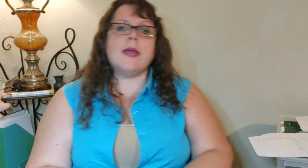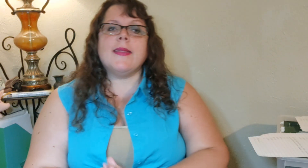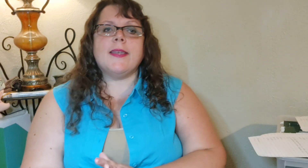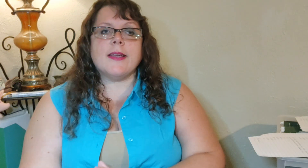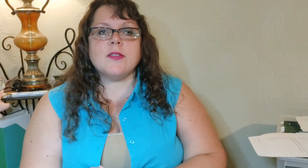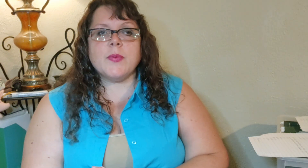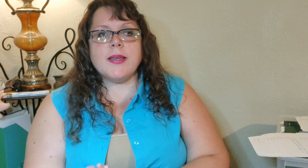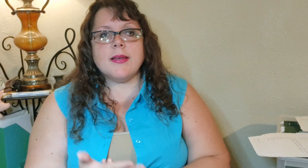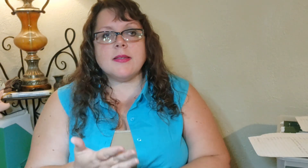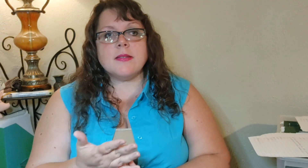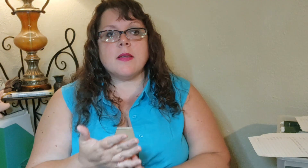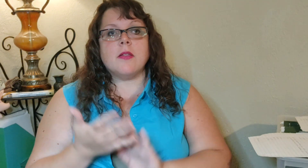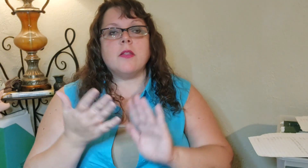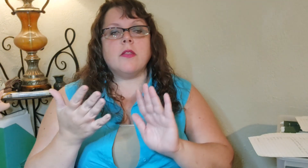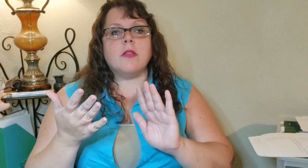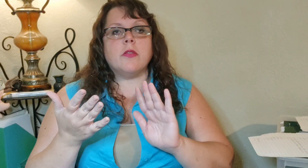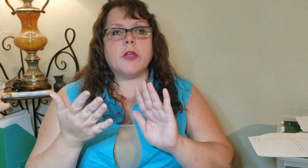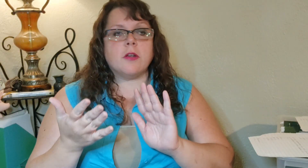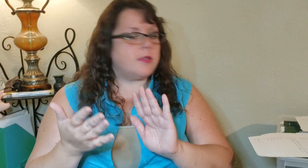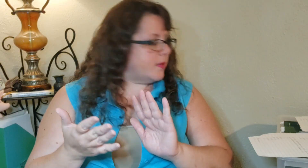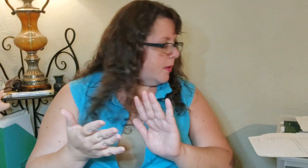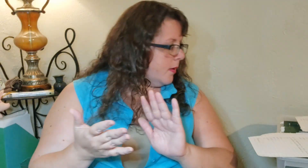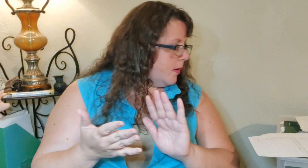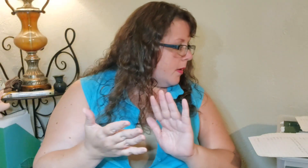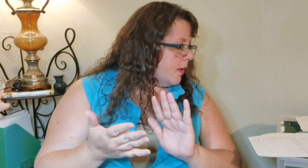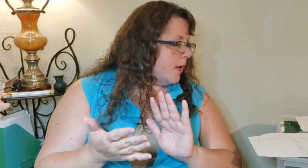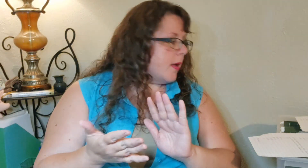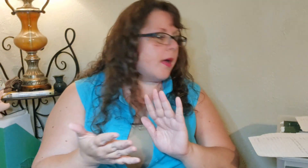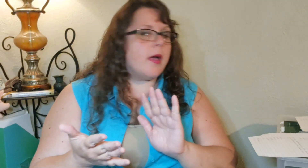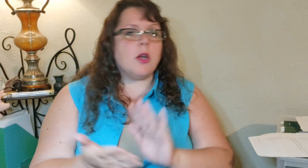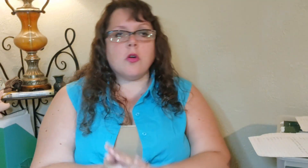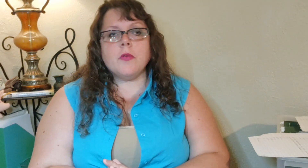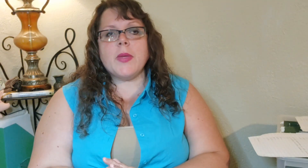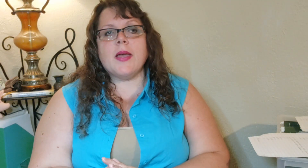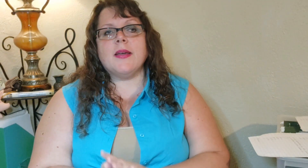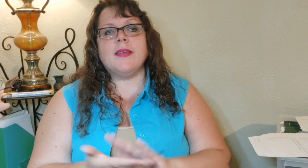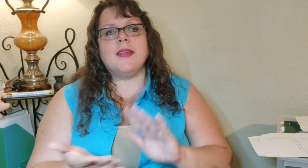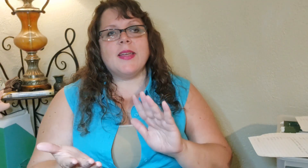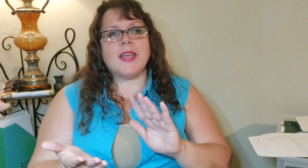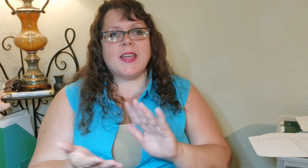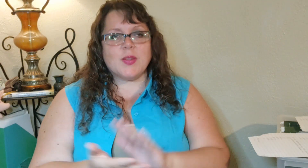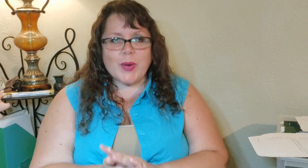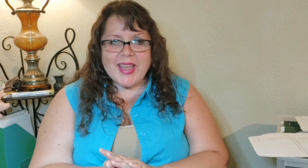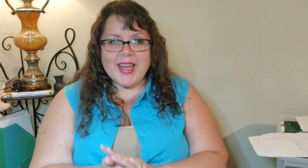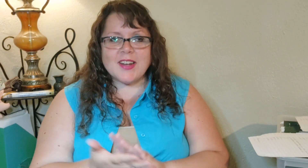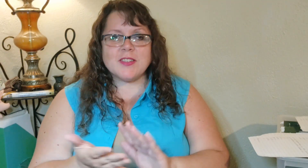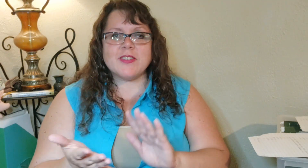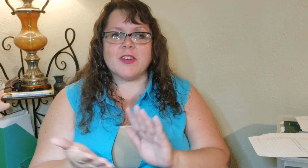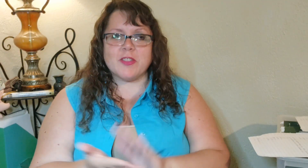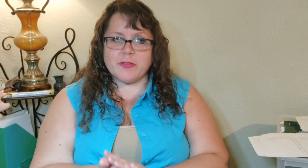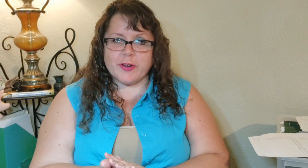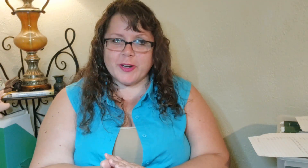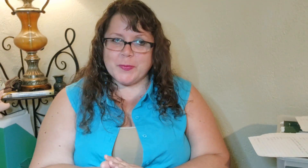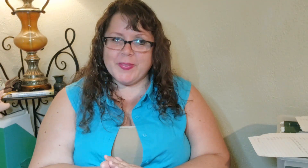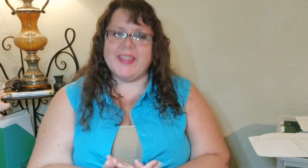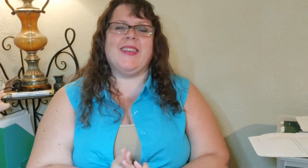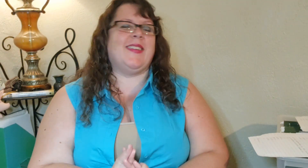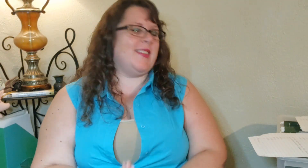Okay, the next one is there's an old man in the White House on the farm.